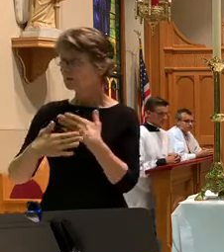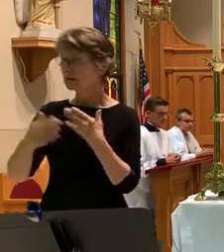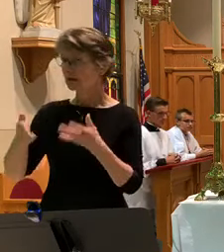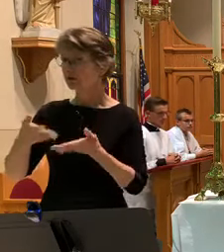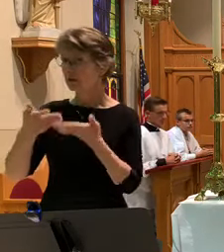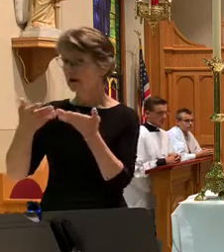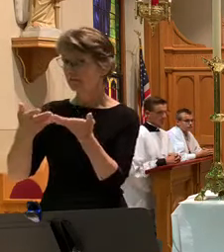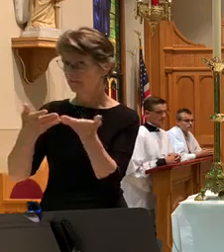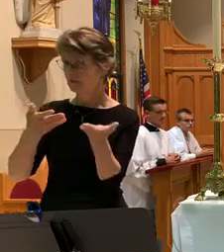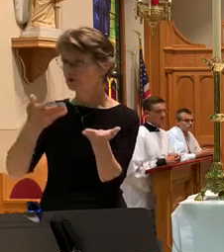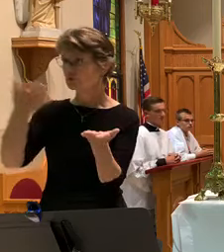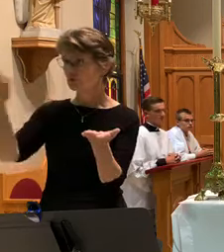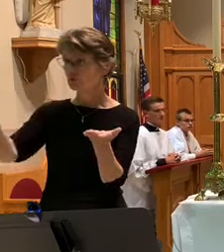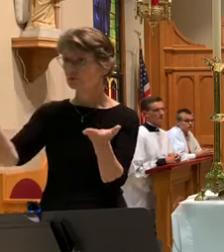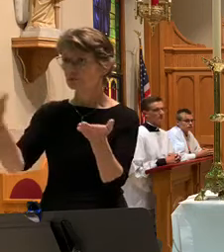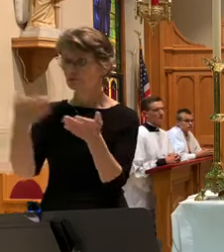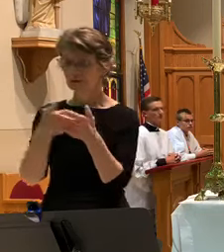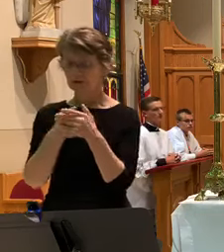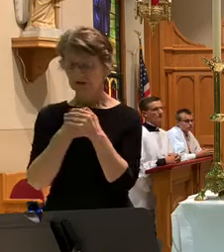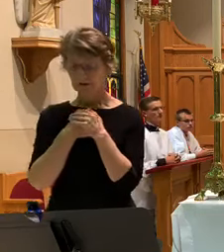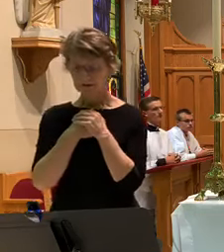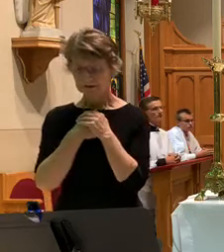be given up for you."